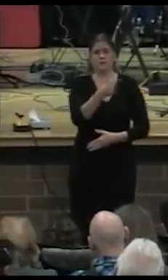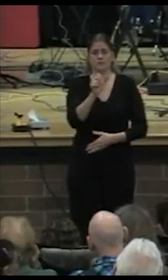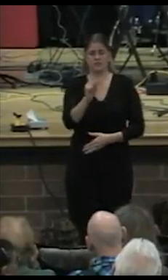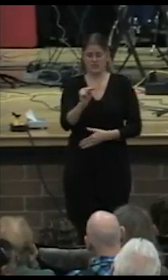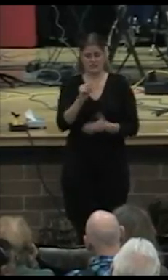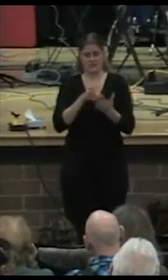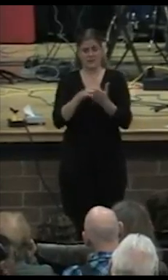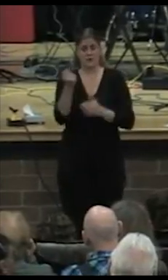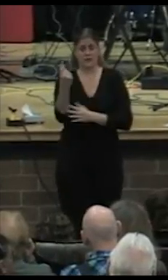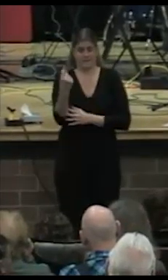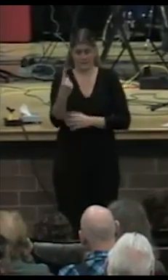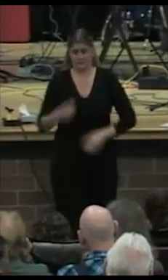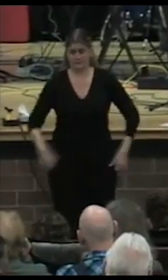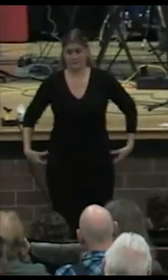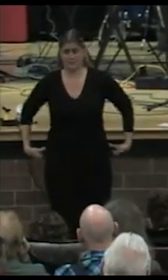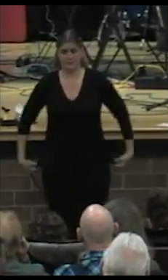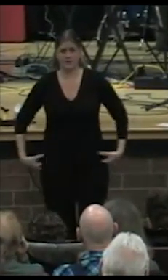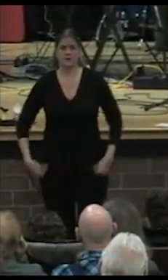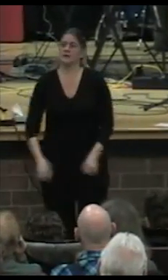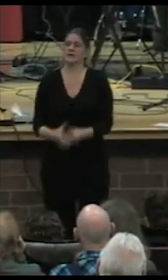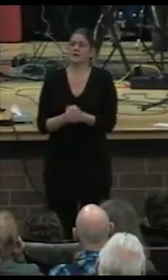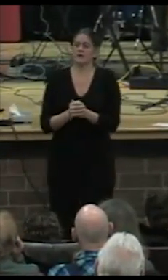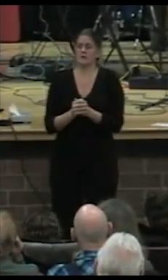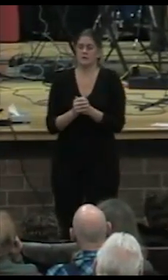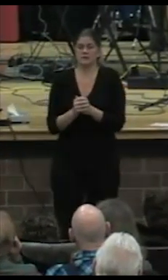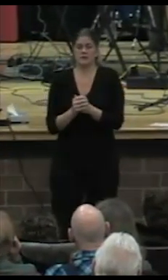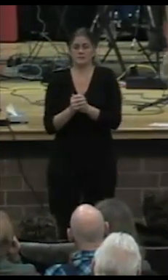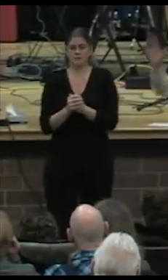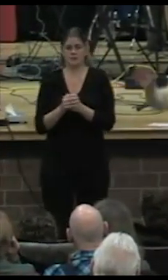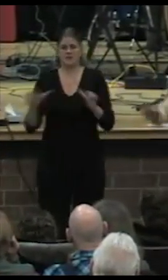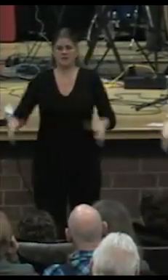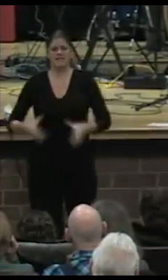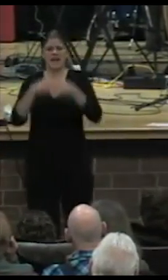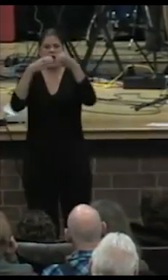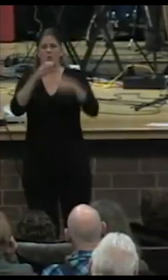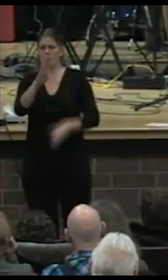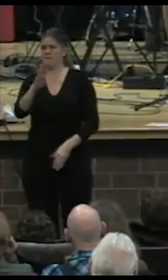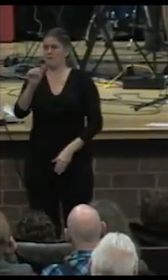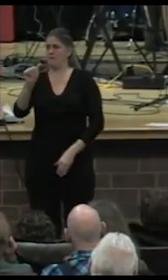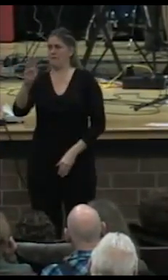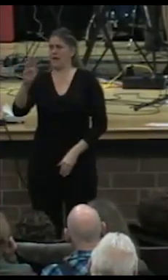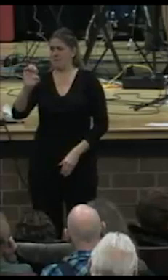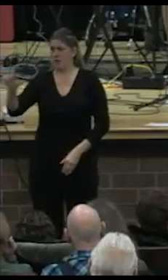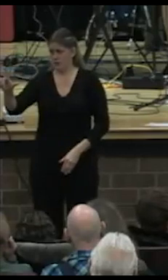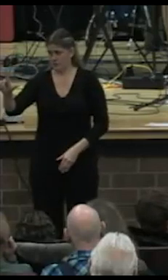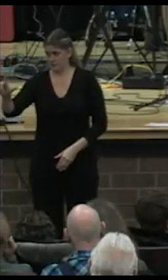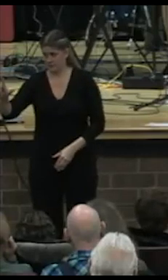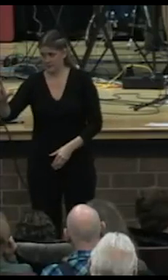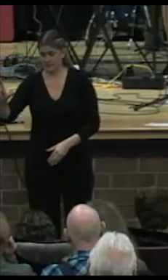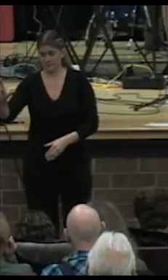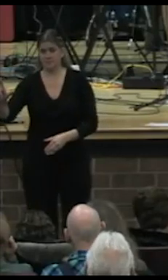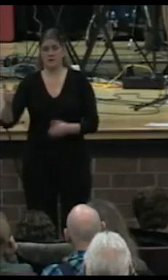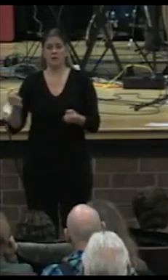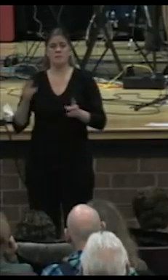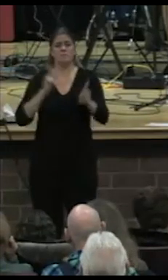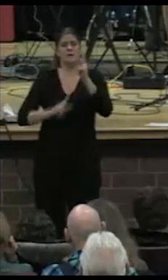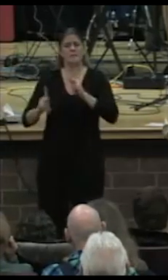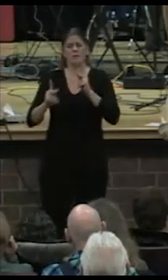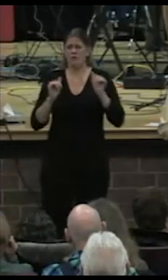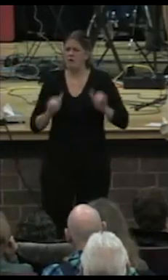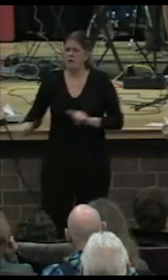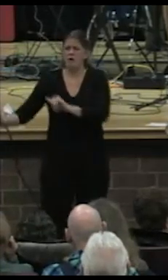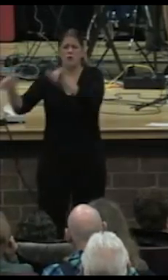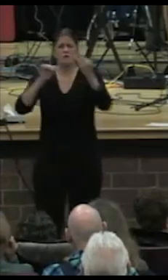chapter 11. It's about the Tower of Babel. Everybody in the whole world, this is in the very beginning of time, they all spoke the